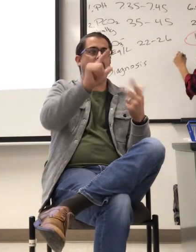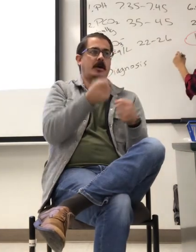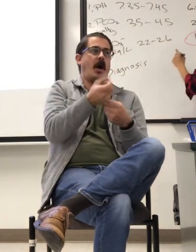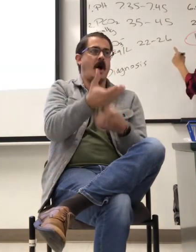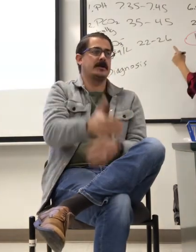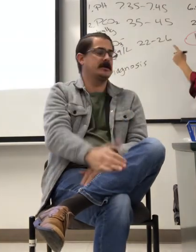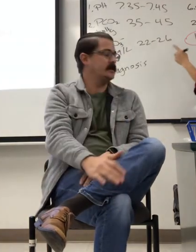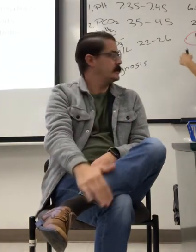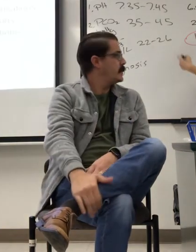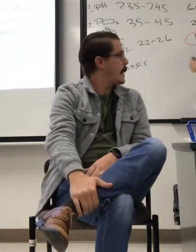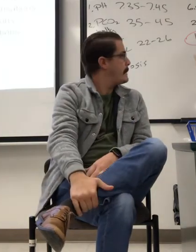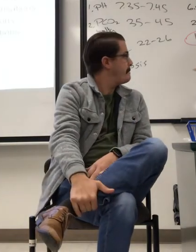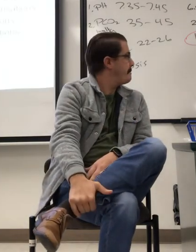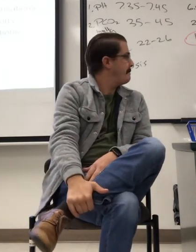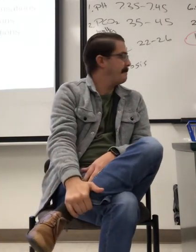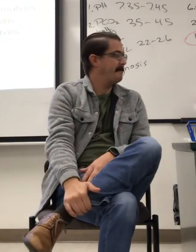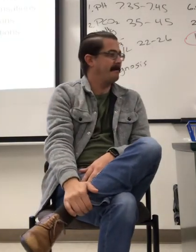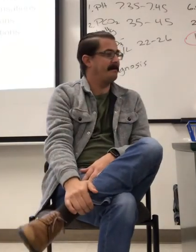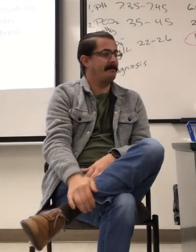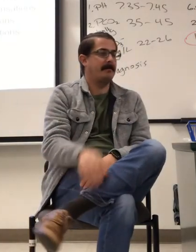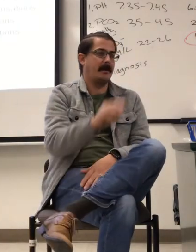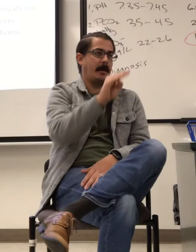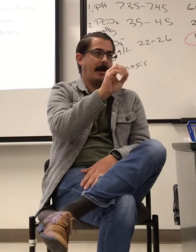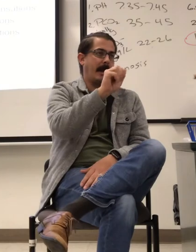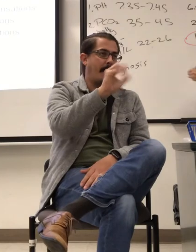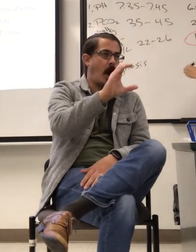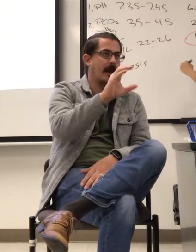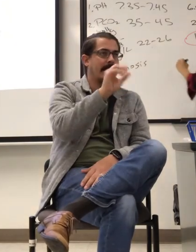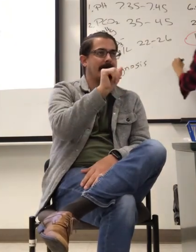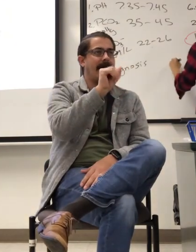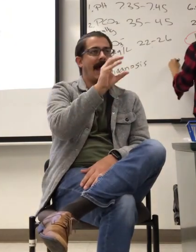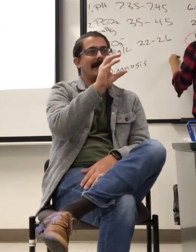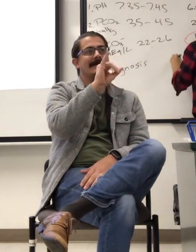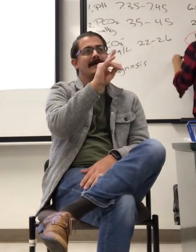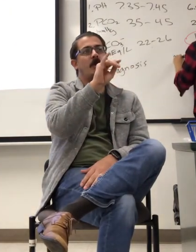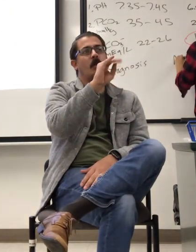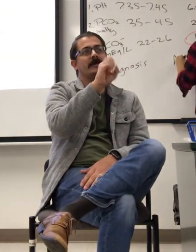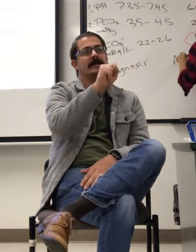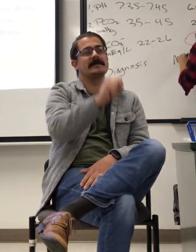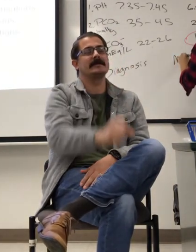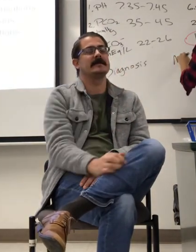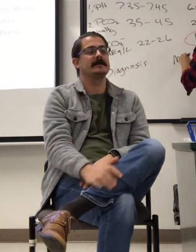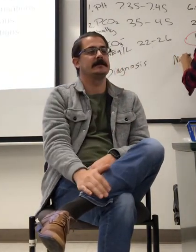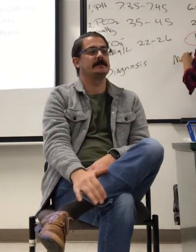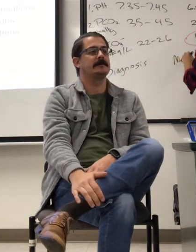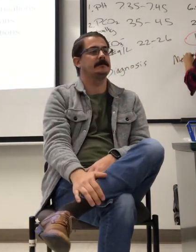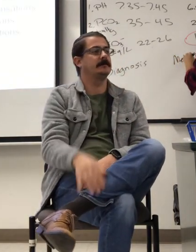renal mechanism we call metabolic acidosis.